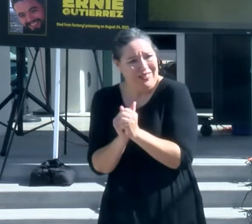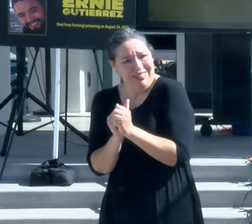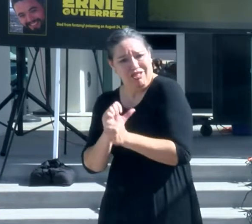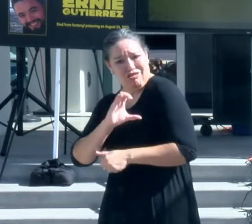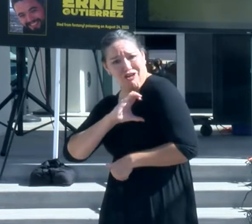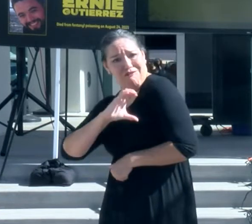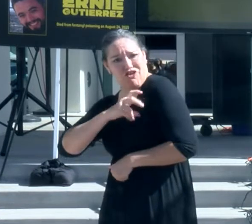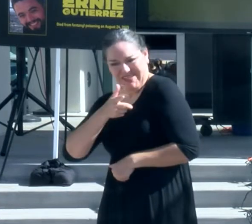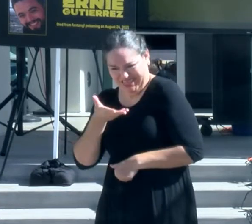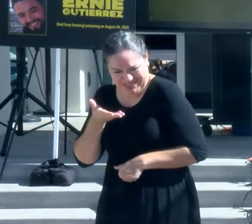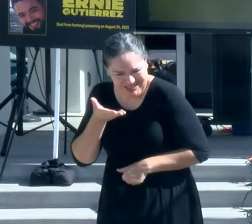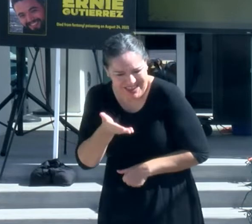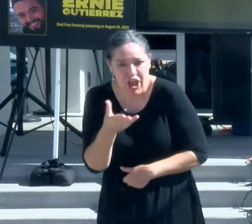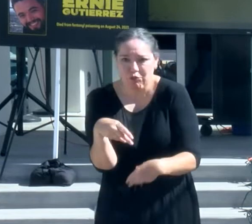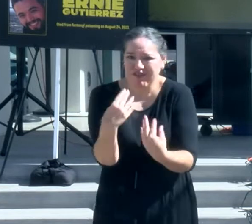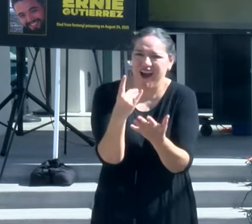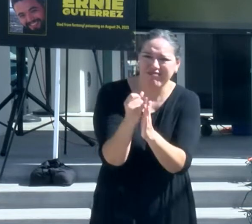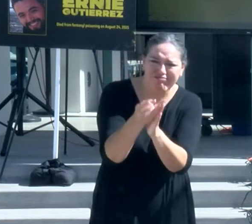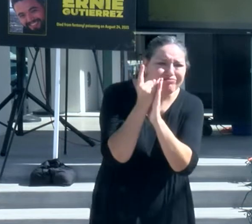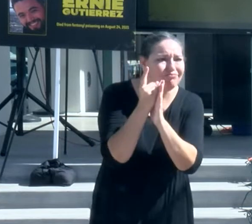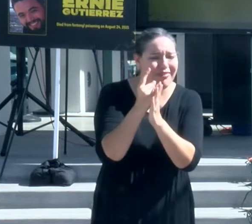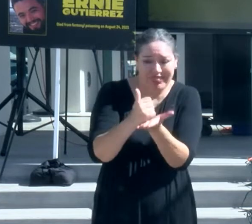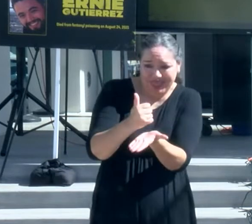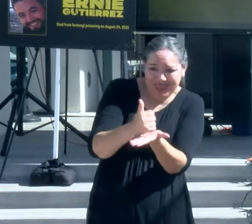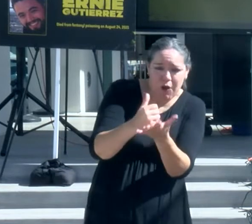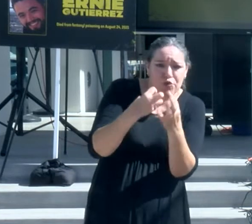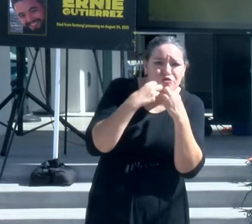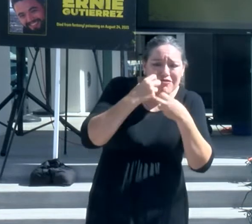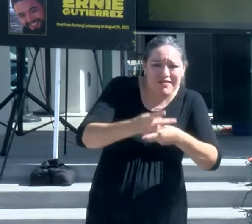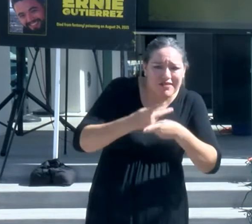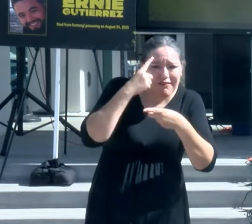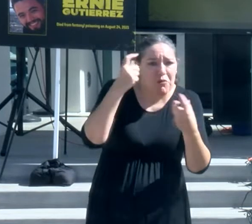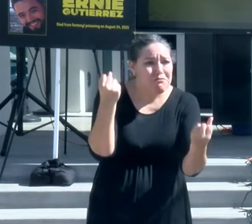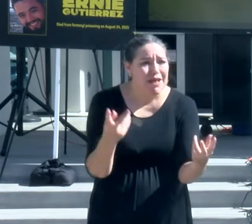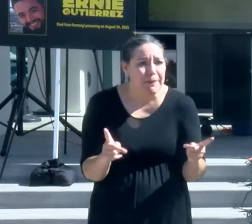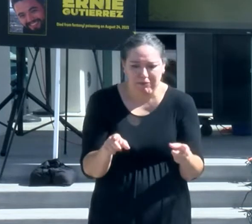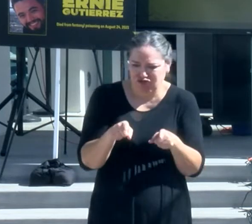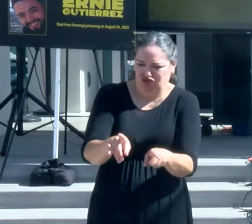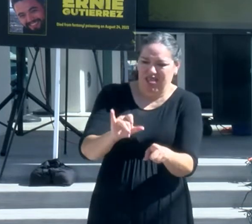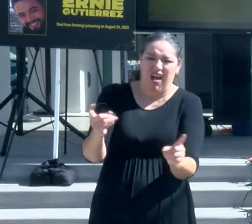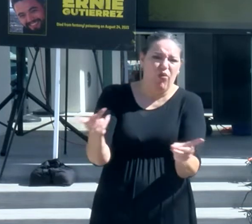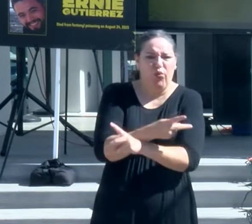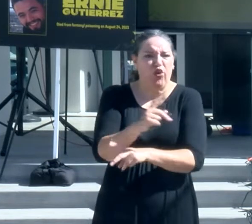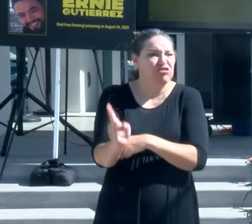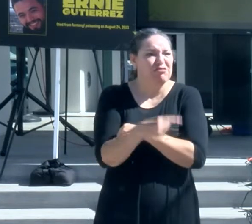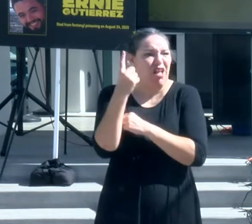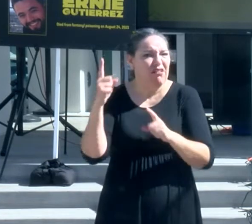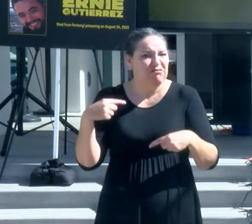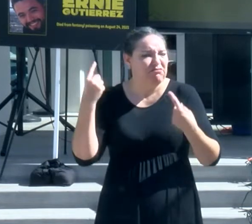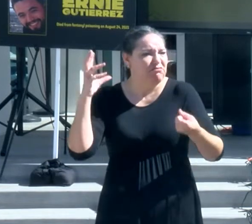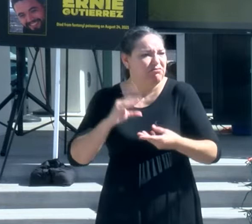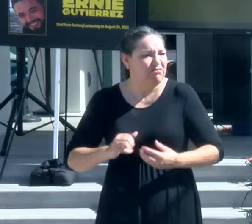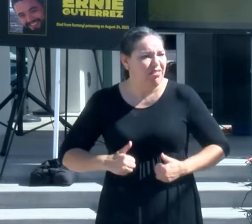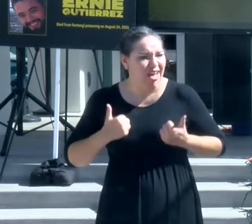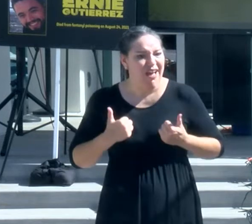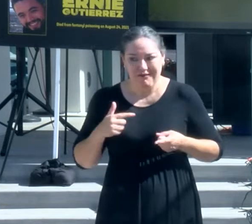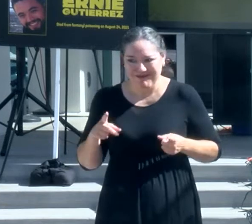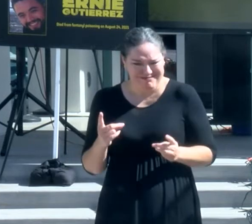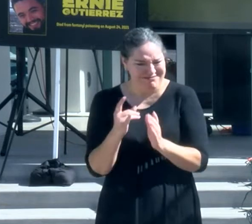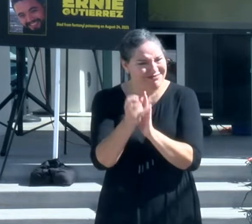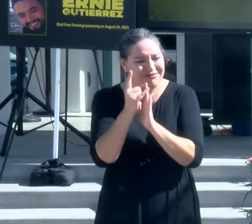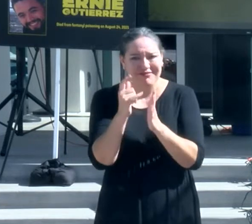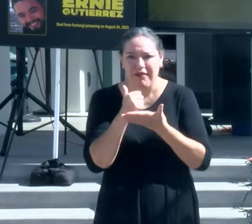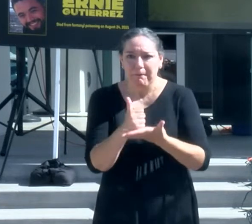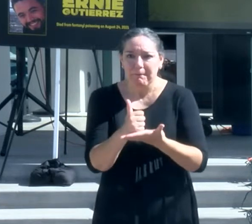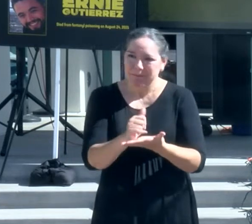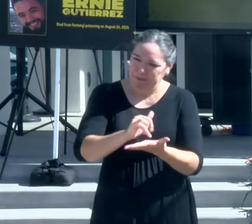provides immediate therapeutic care to many people on some of the worst days of their lives. This service helps